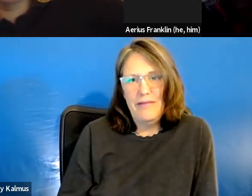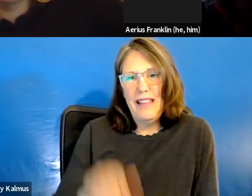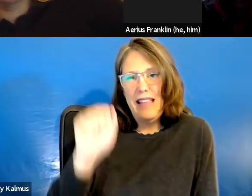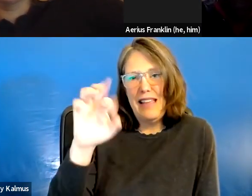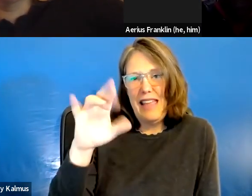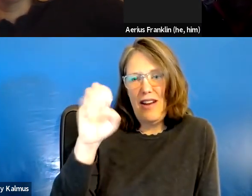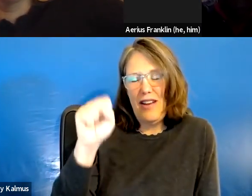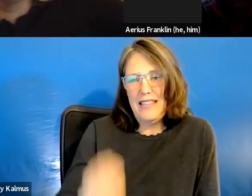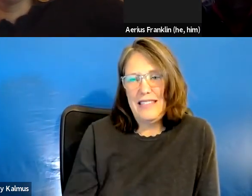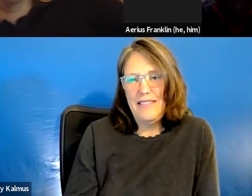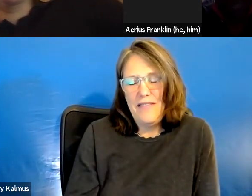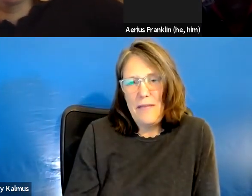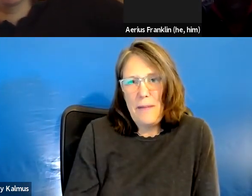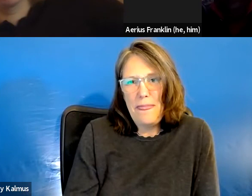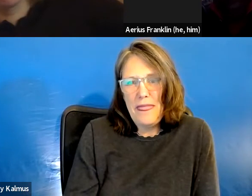Arius.